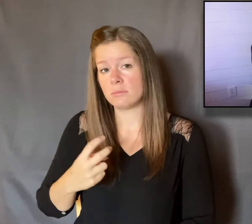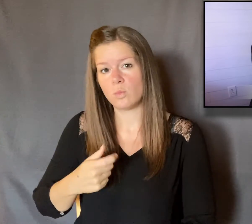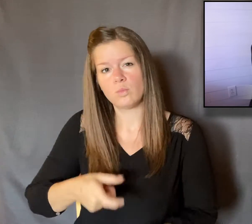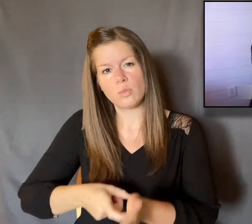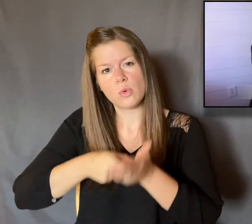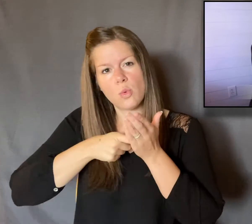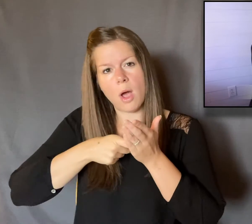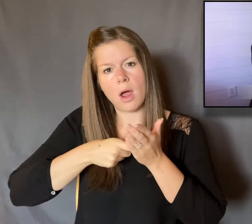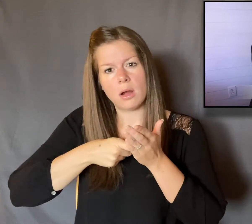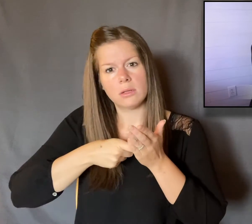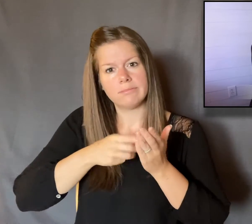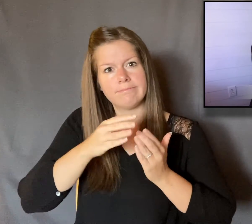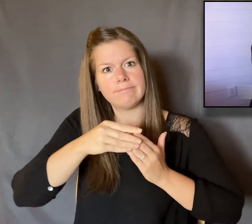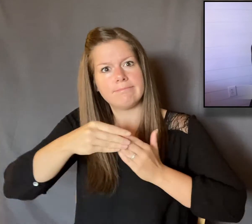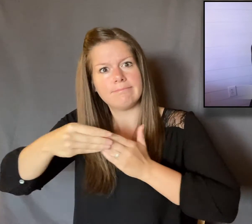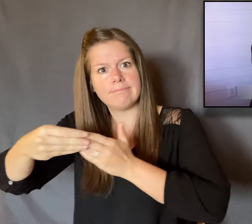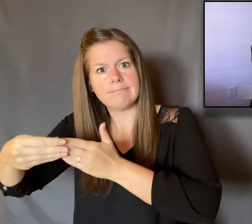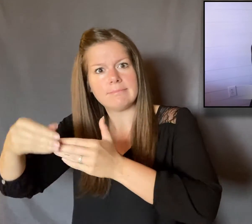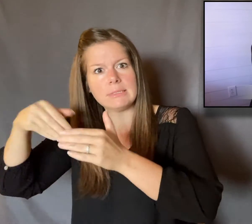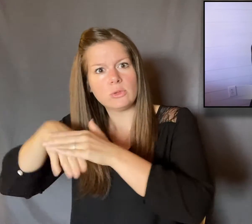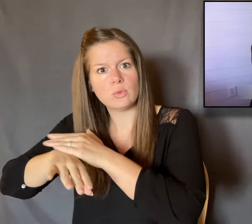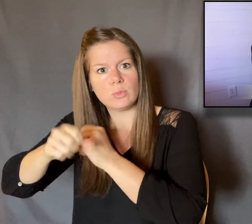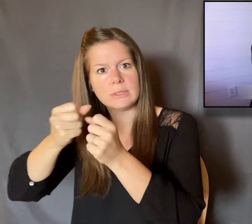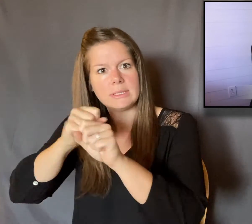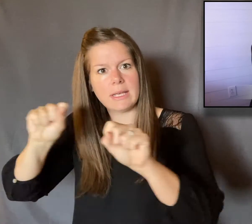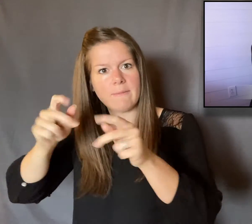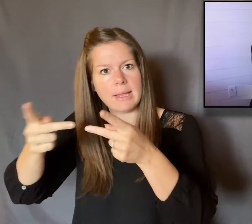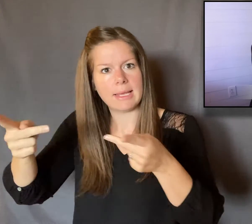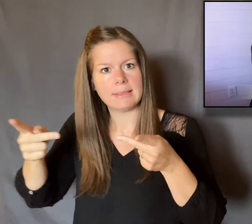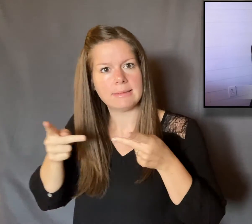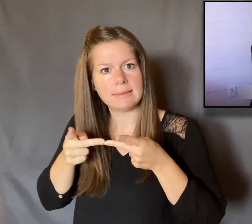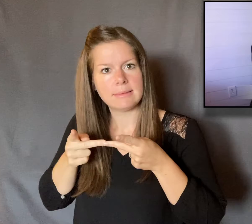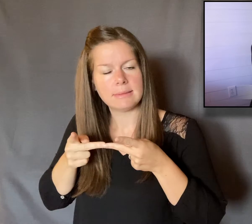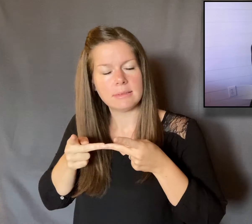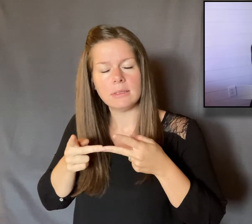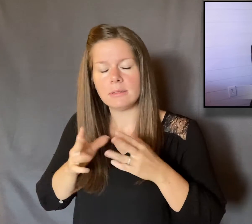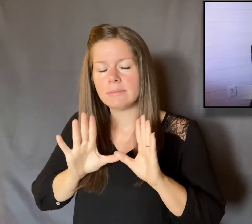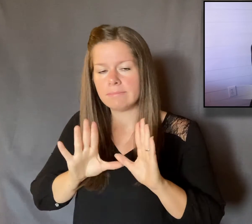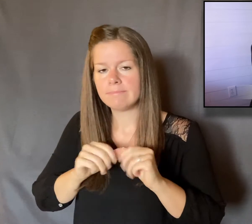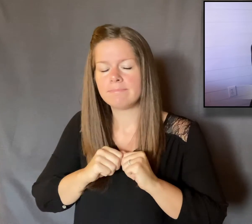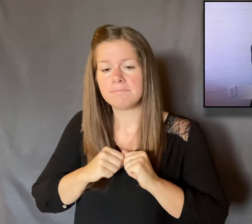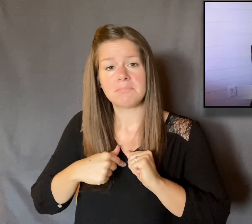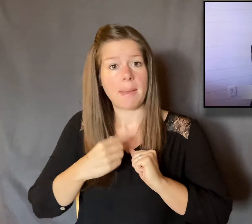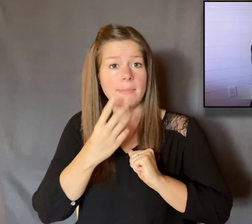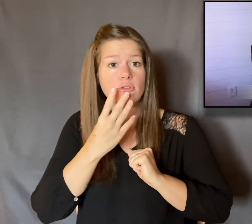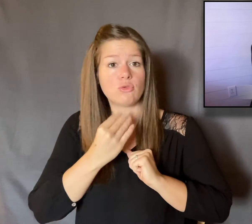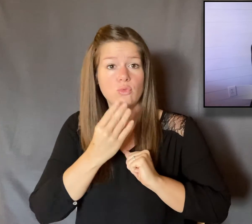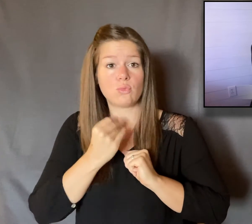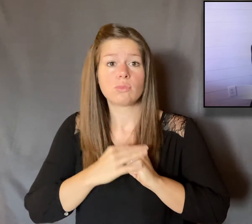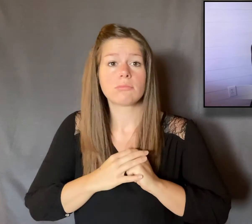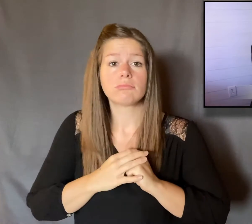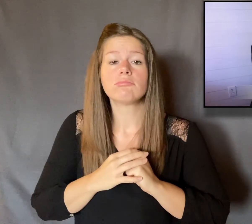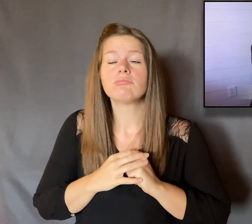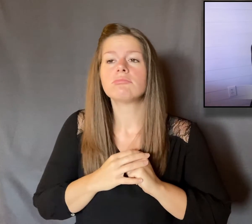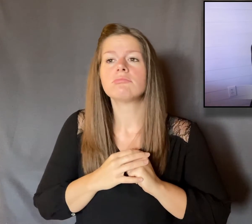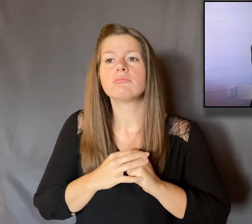hand into a safe place. I'm a Jew who a New Testament prophet came